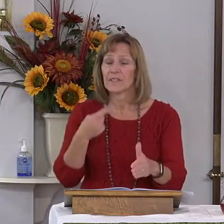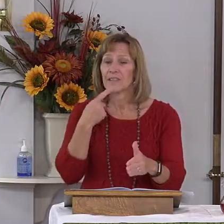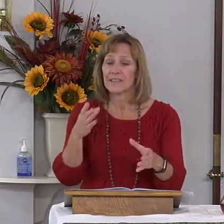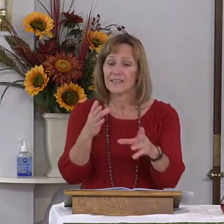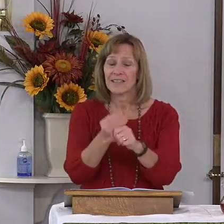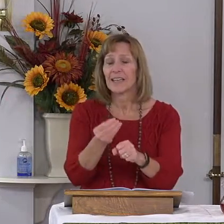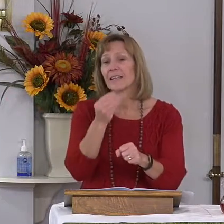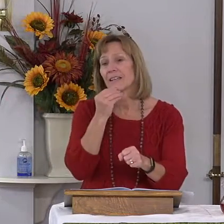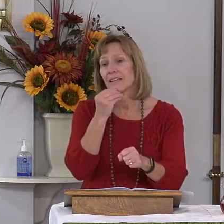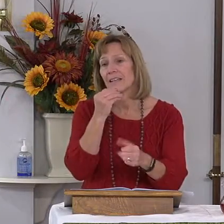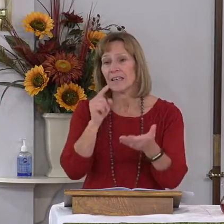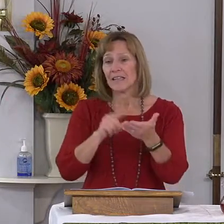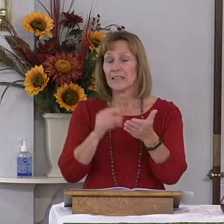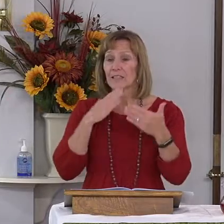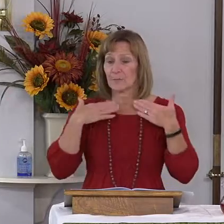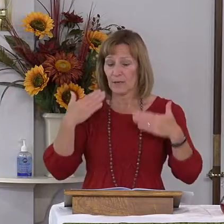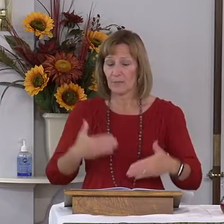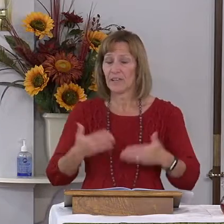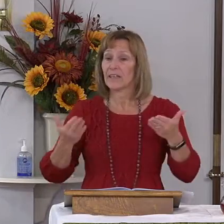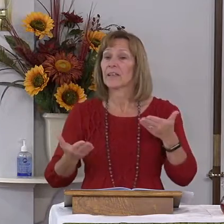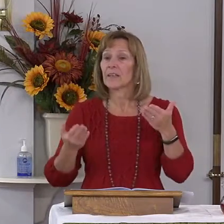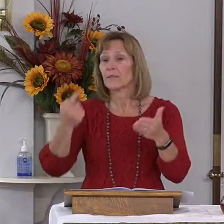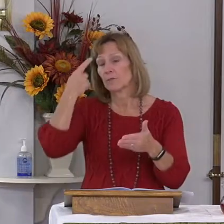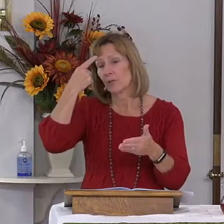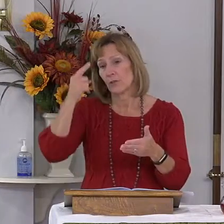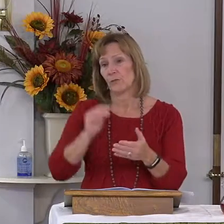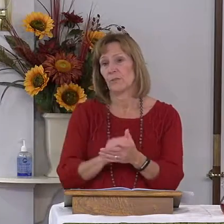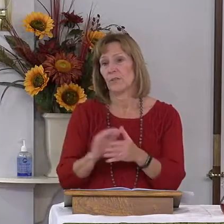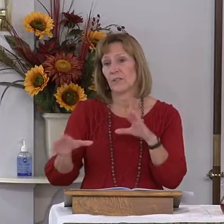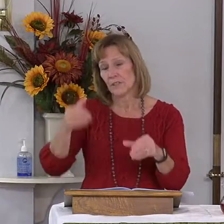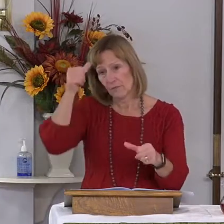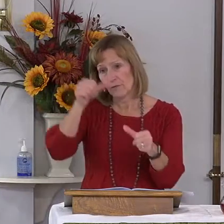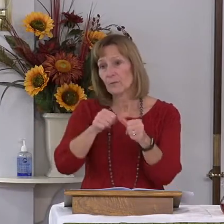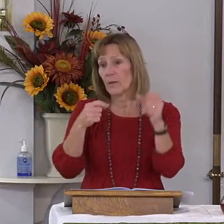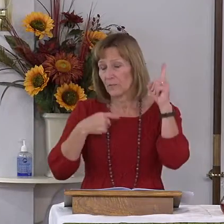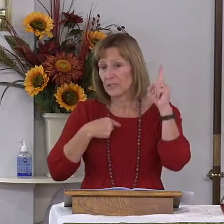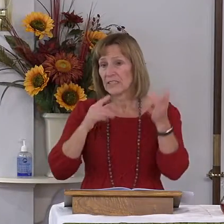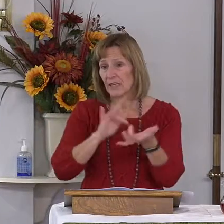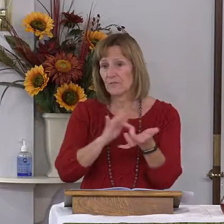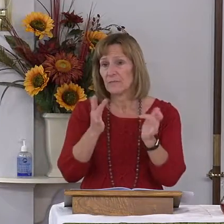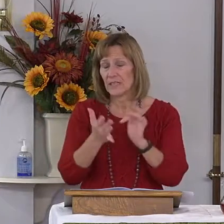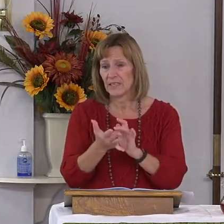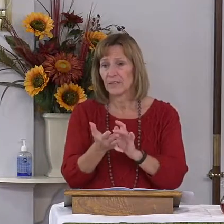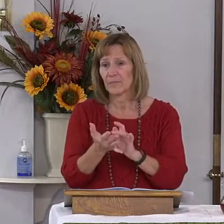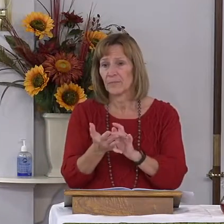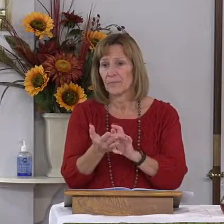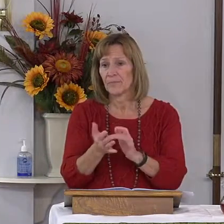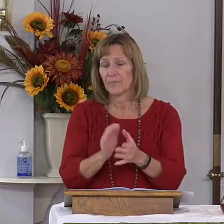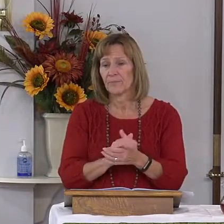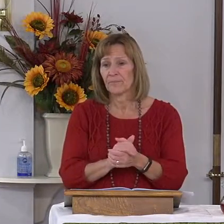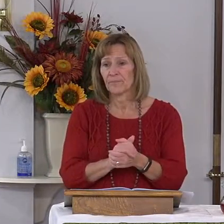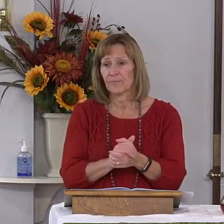saying, "Take and eat. This is my body given for you. Do this for the remembrance of me."